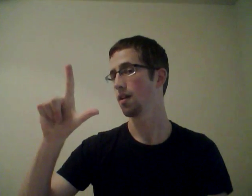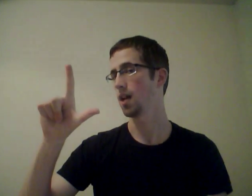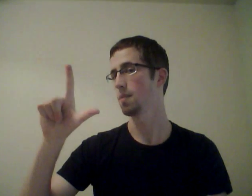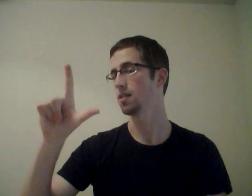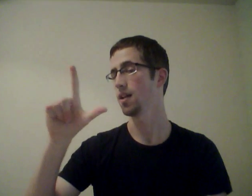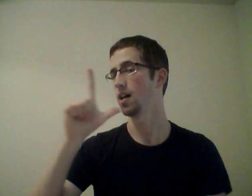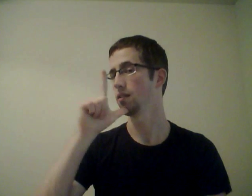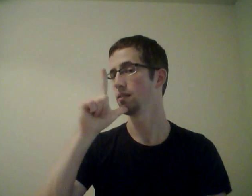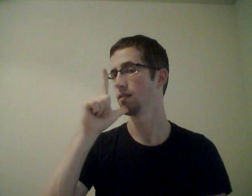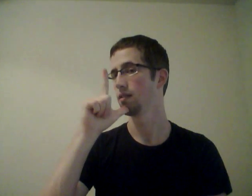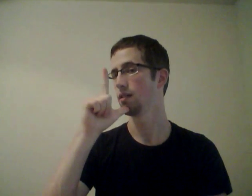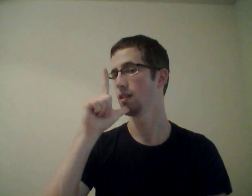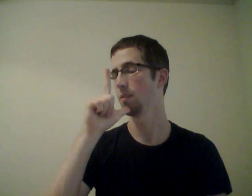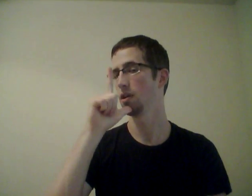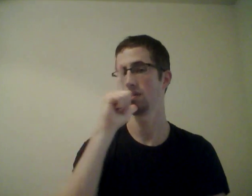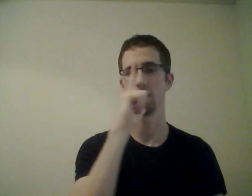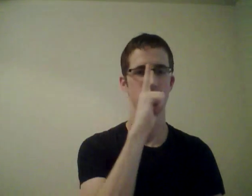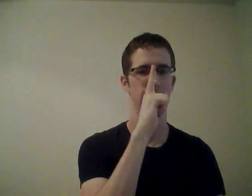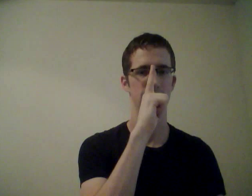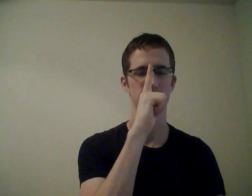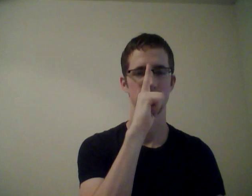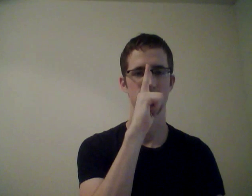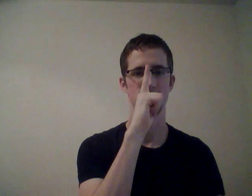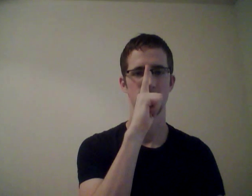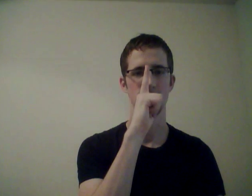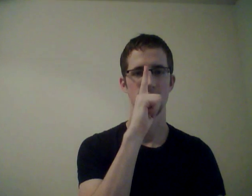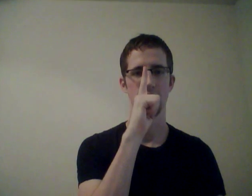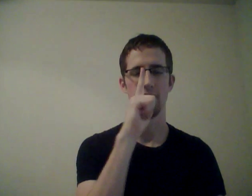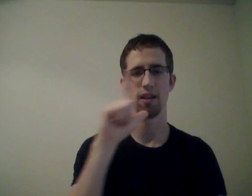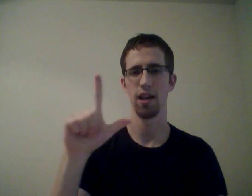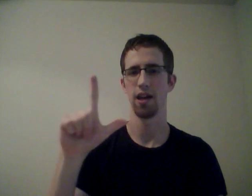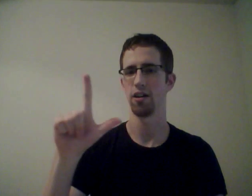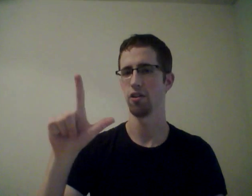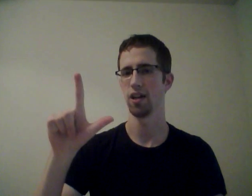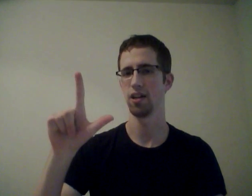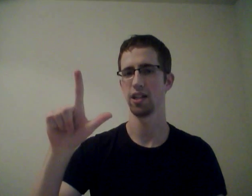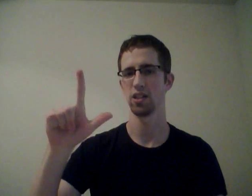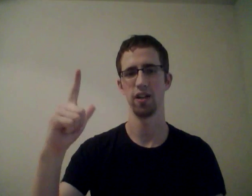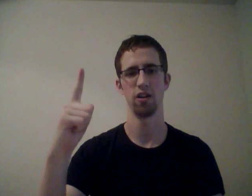Hand makes an L, thumb goes to the chin, and then your index finger